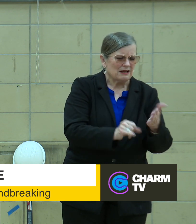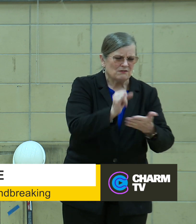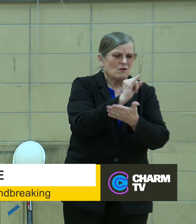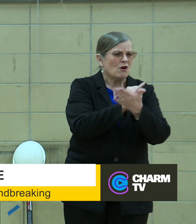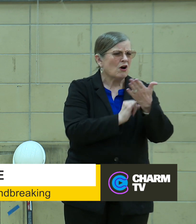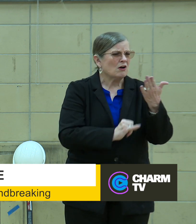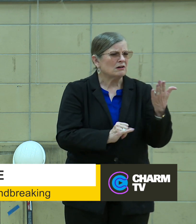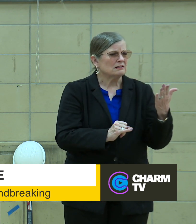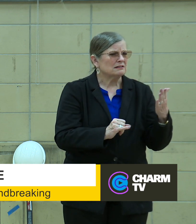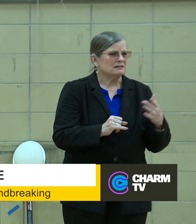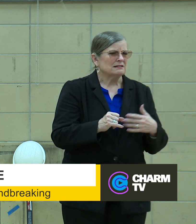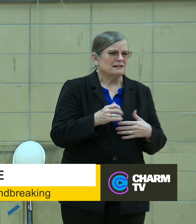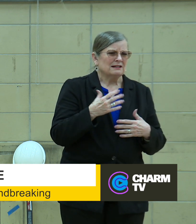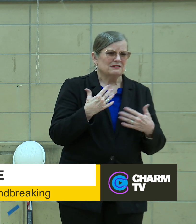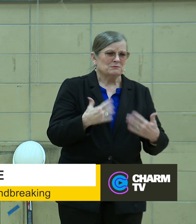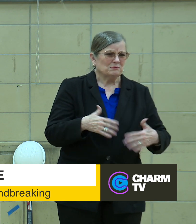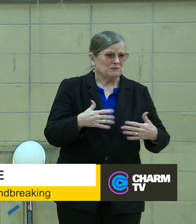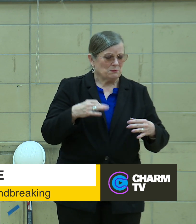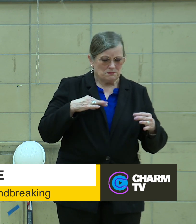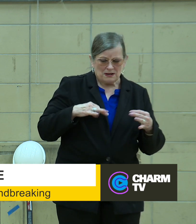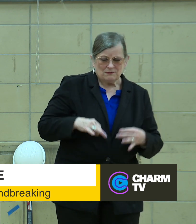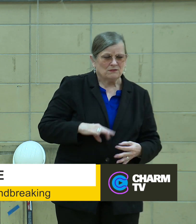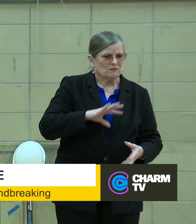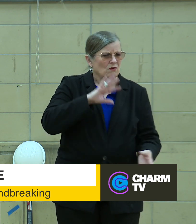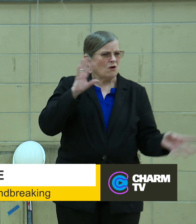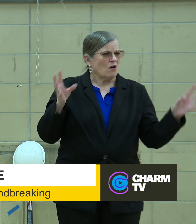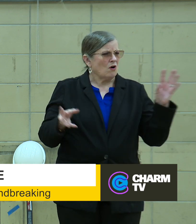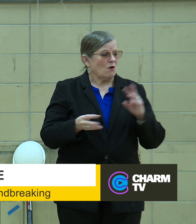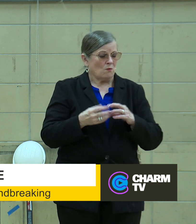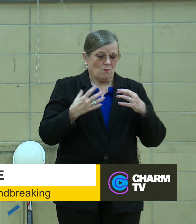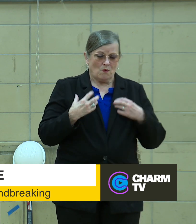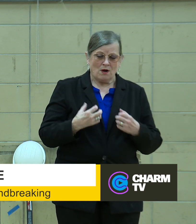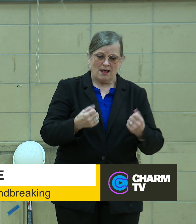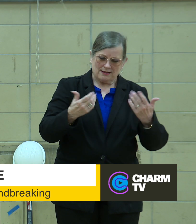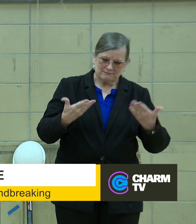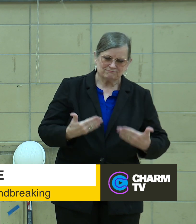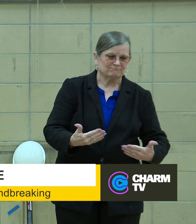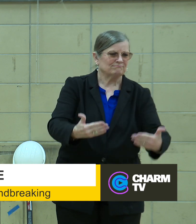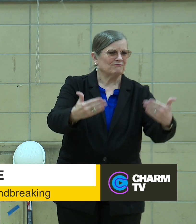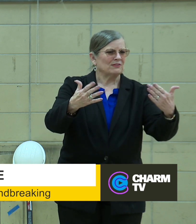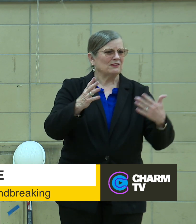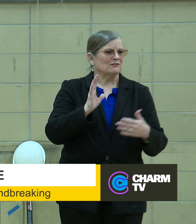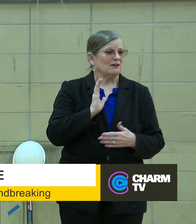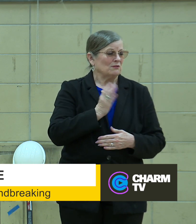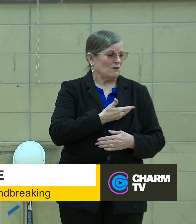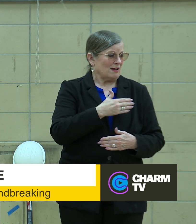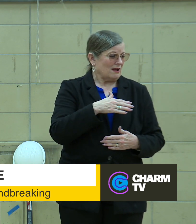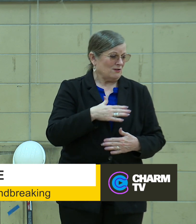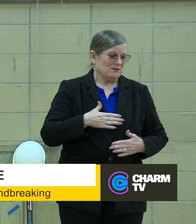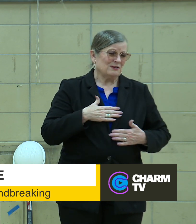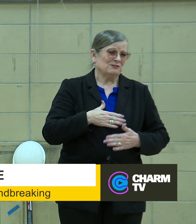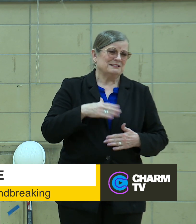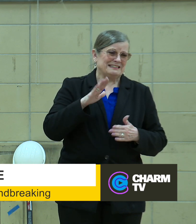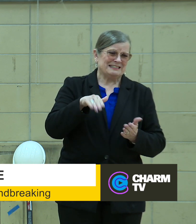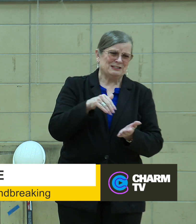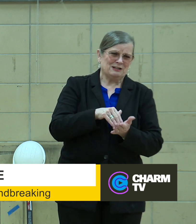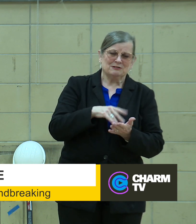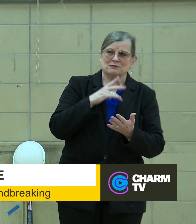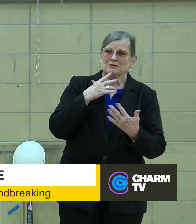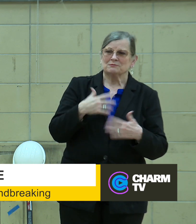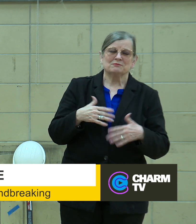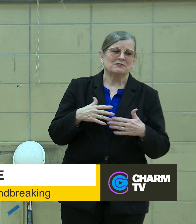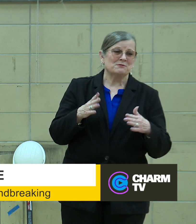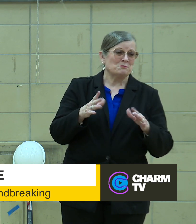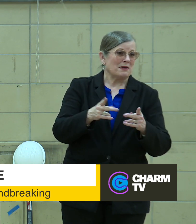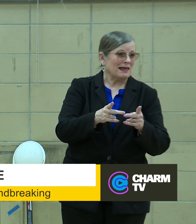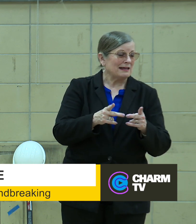the overall well-being of our residents. We know that our rec centers are much more than a place to just exercise or